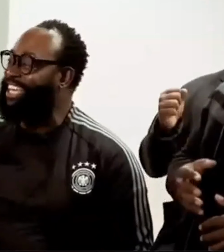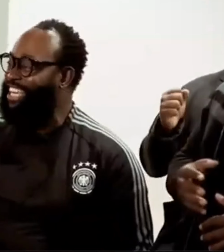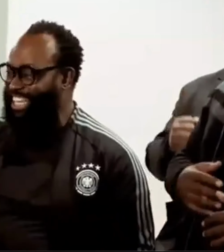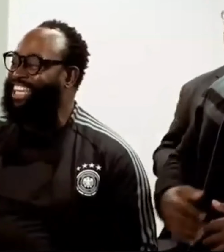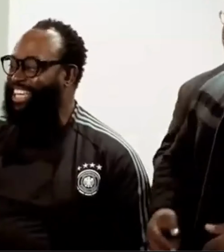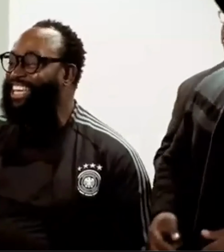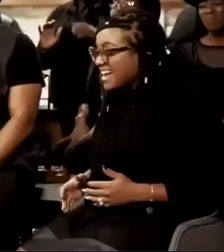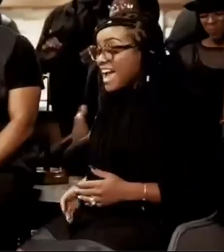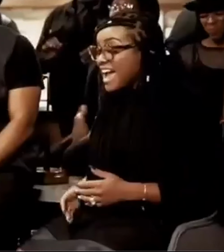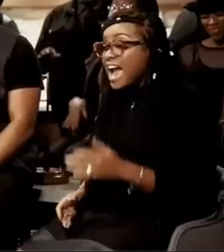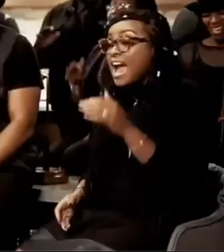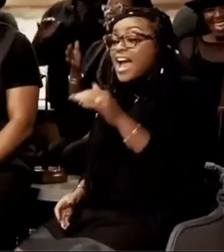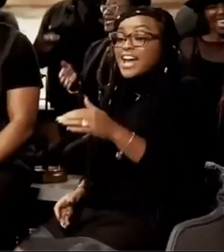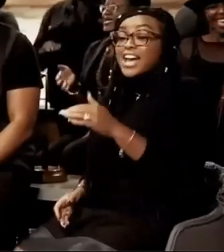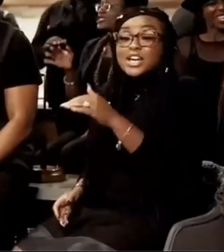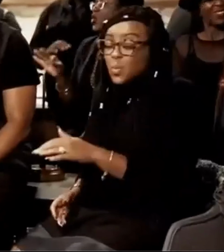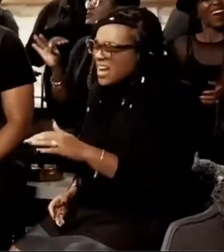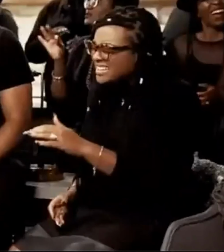is won.